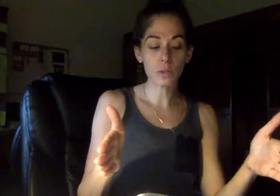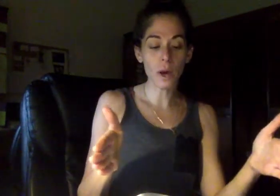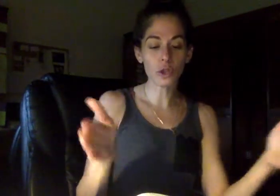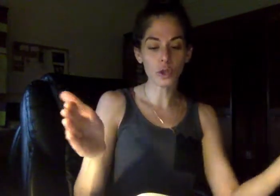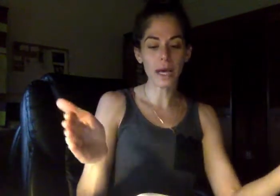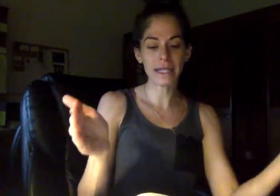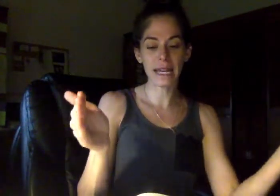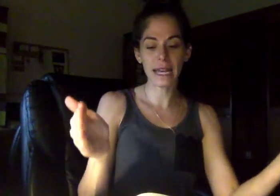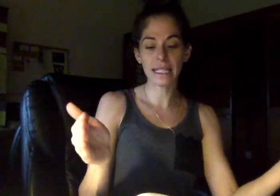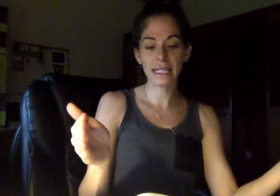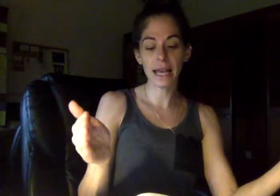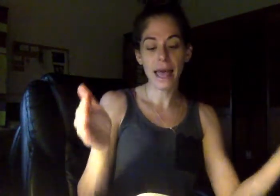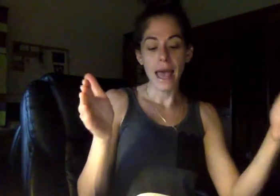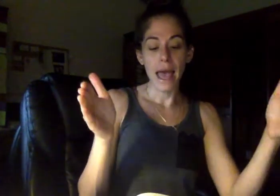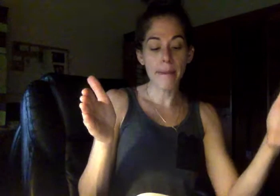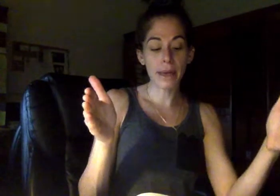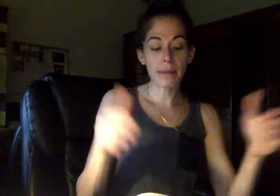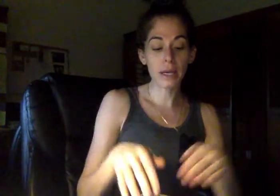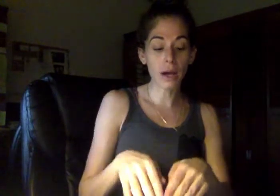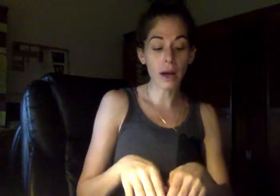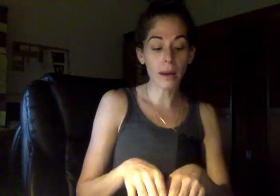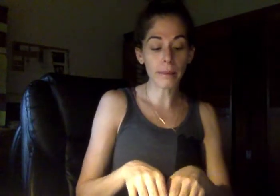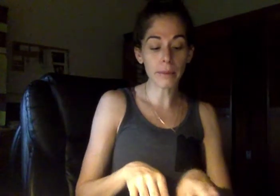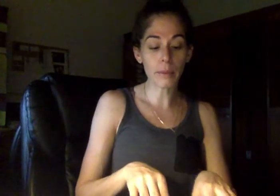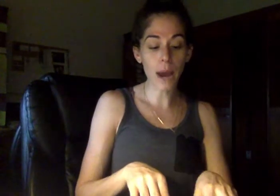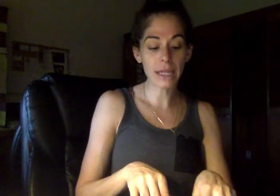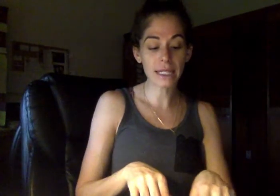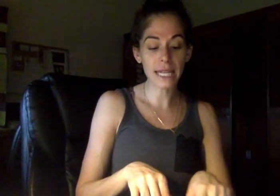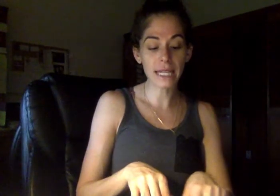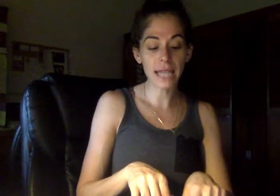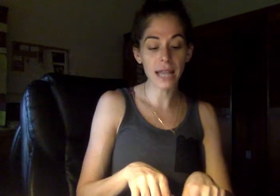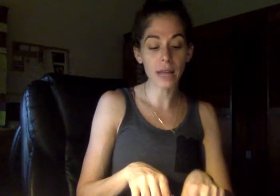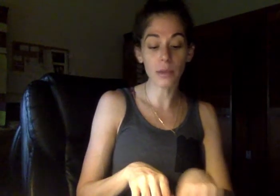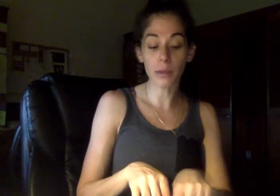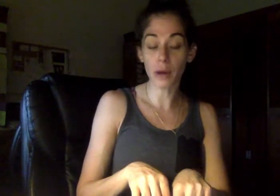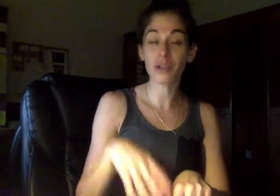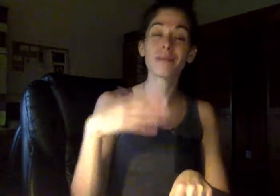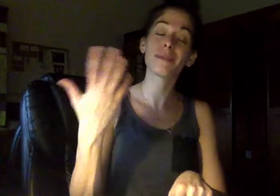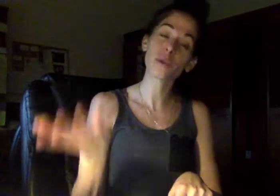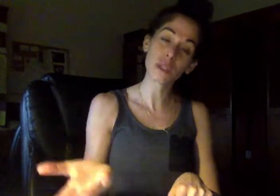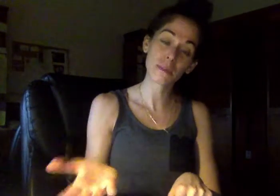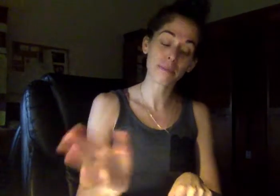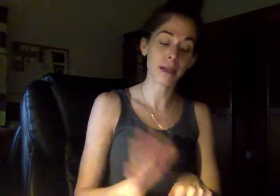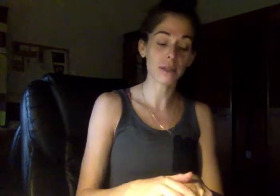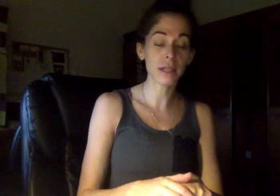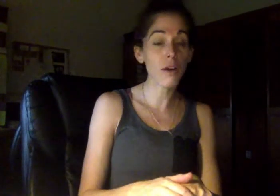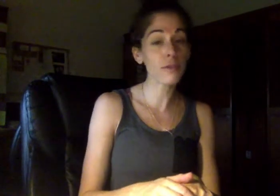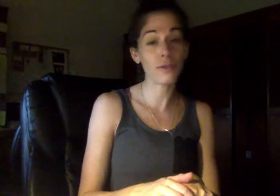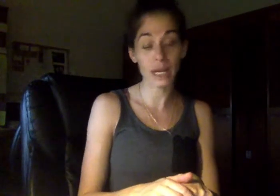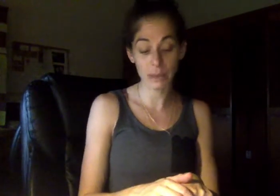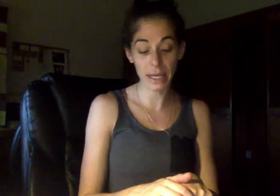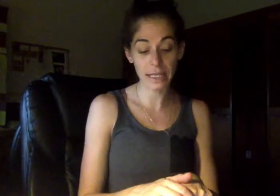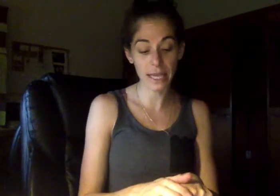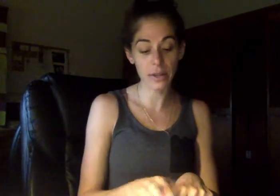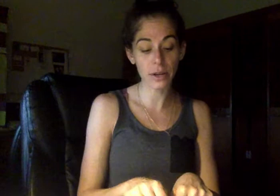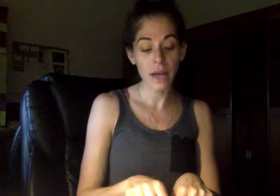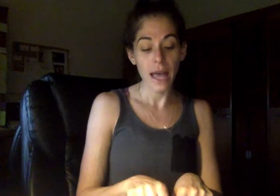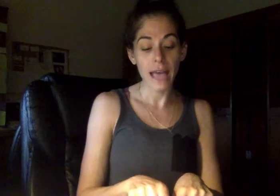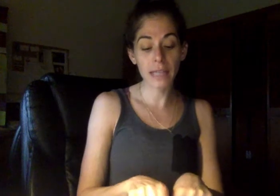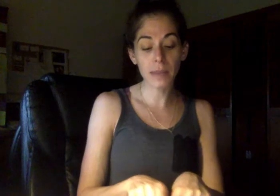so you guys get an idea. And maybe practice signing the dialogue with a partner. Of course, by yourself, if you guys want to get together. Explain the